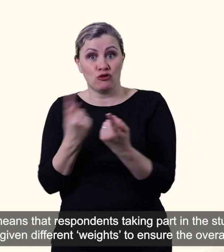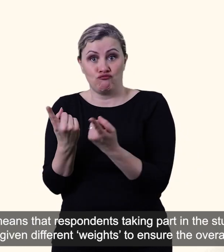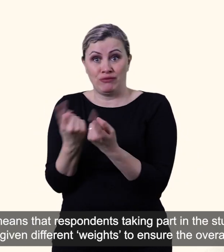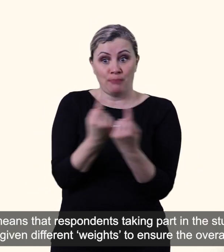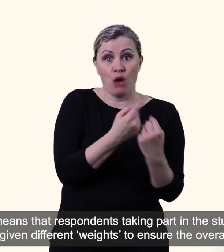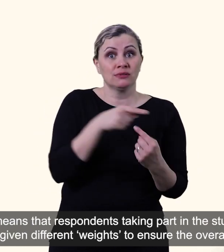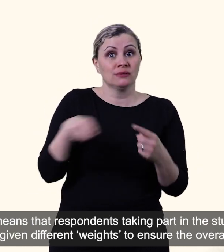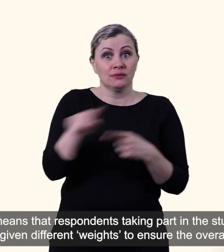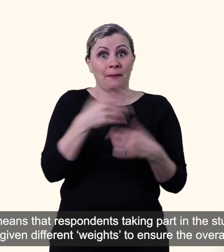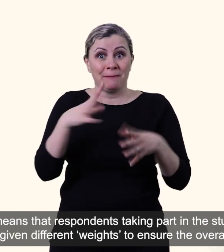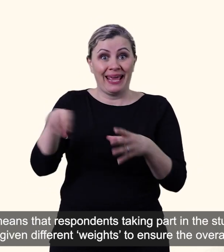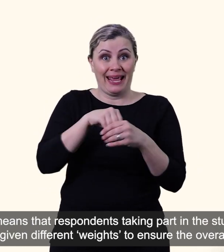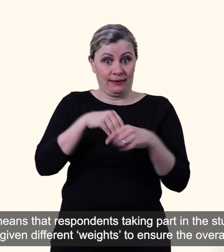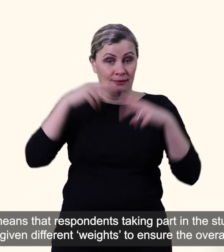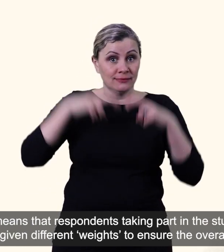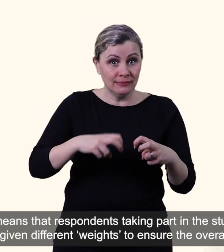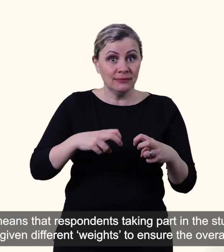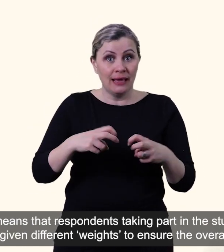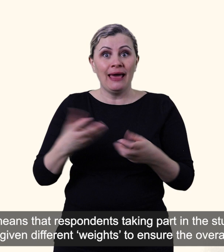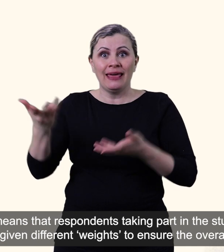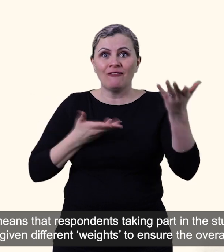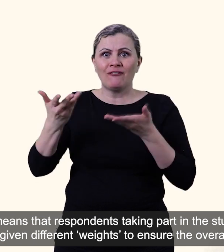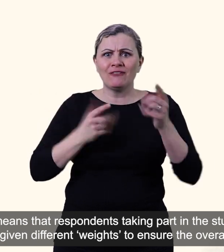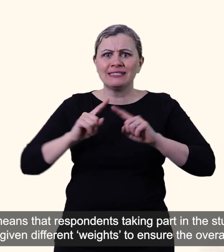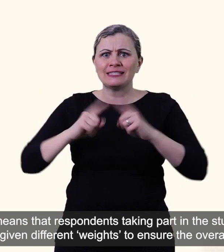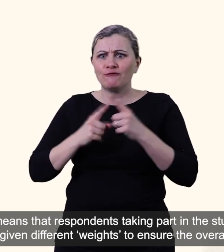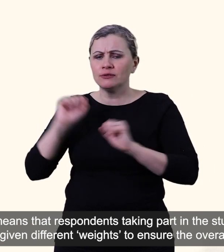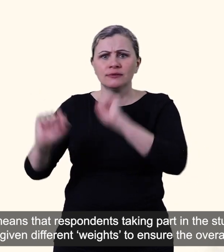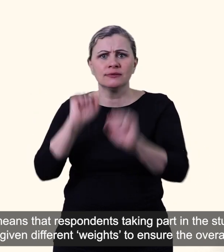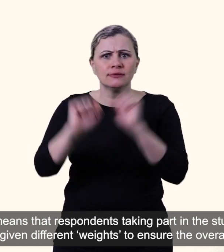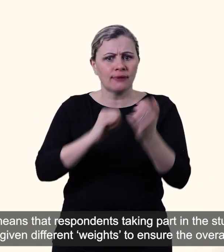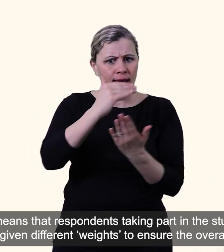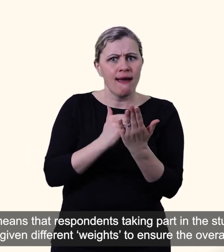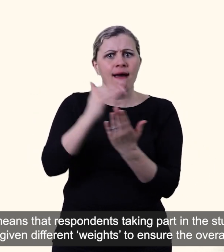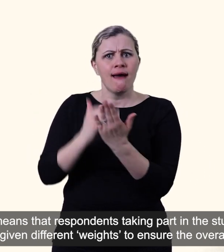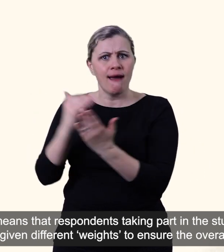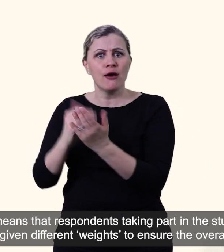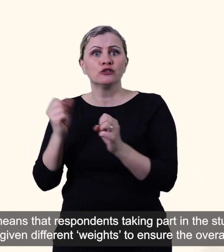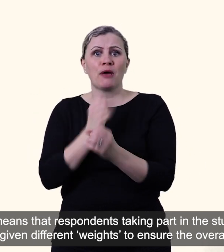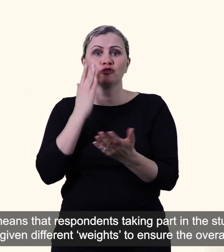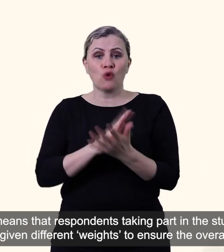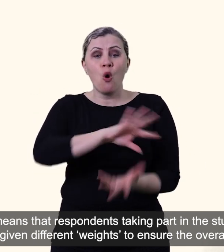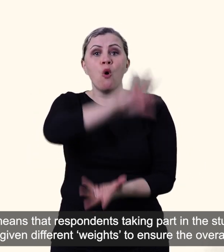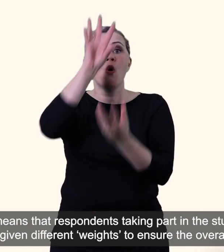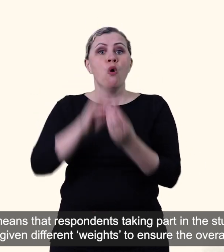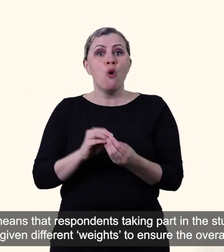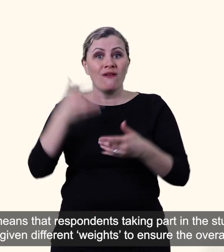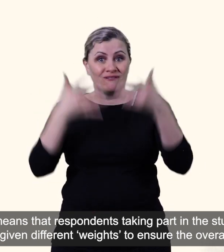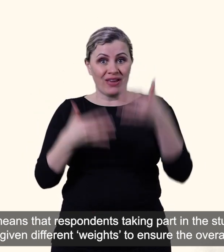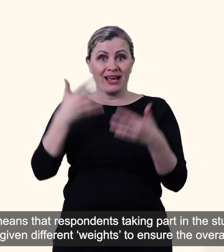This means that respondents taking part in the study have been given different weights to ensure that overall figures